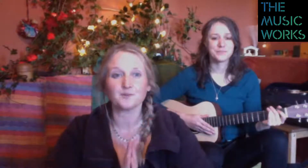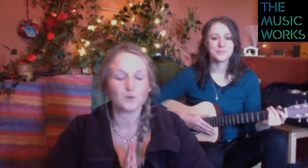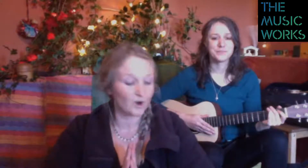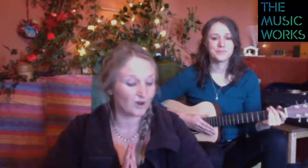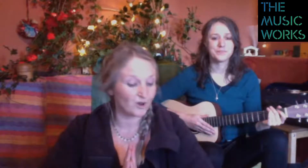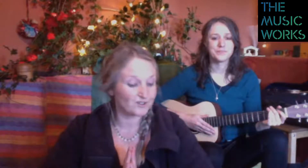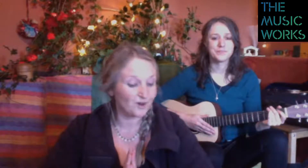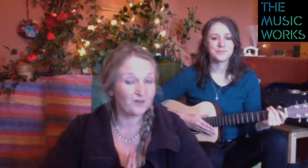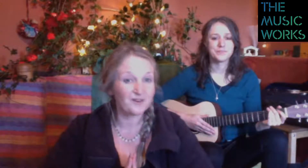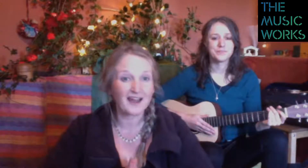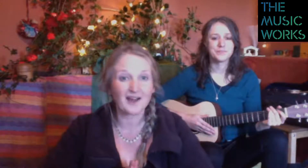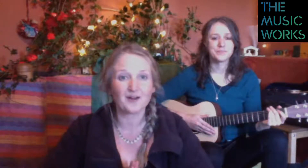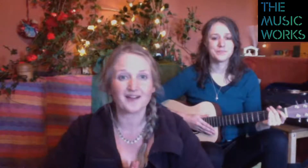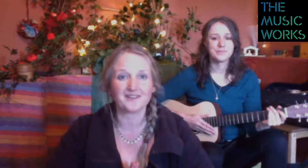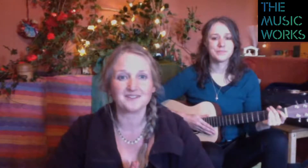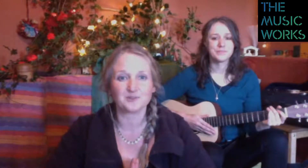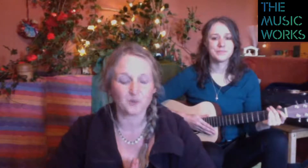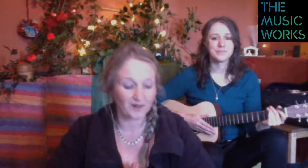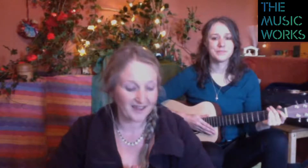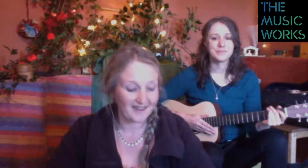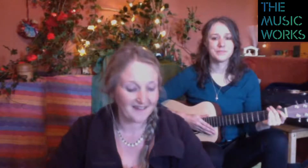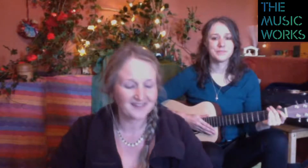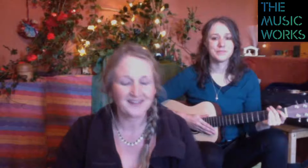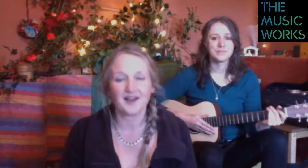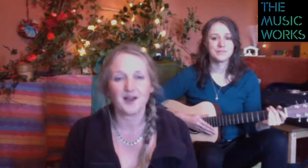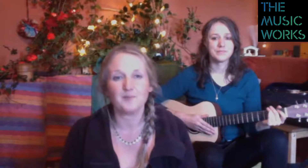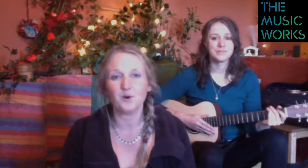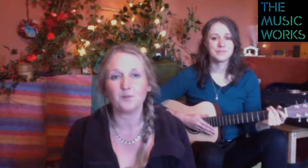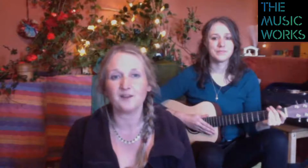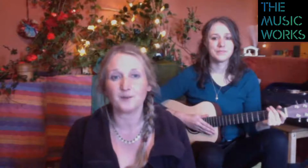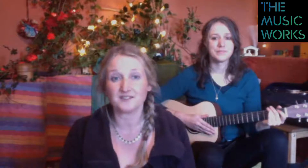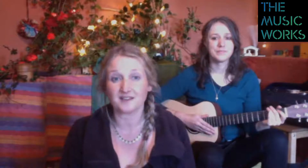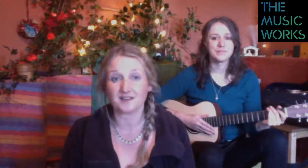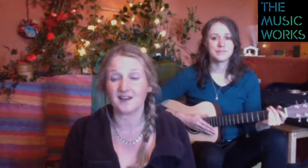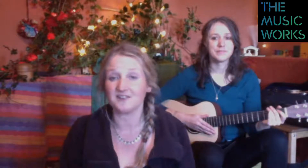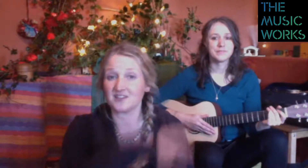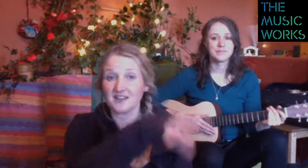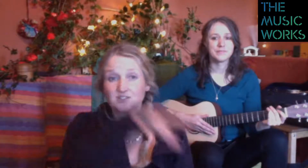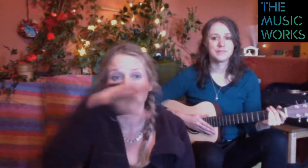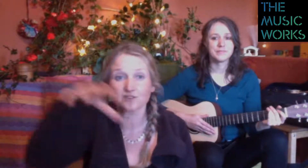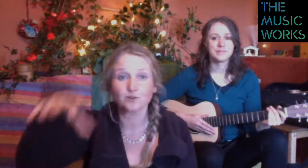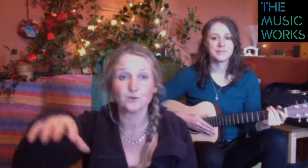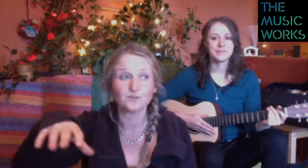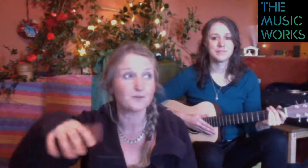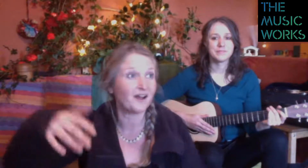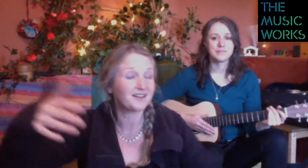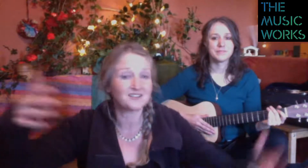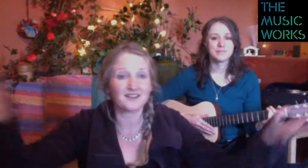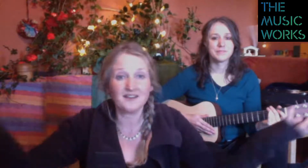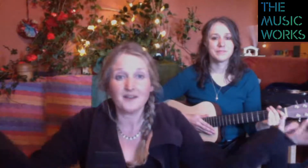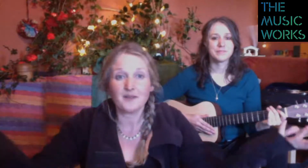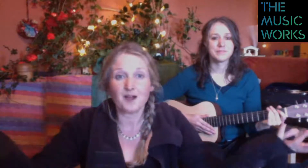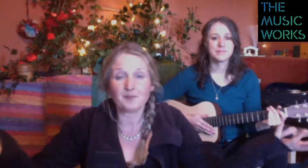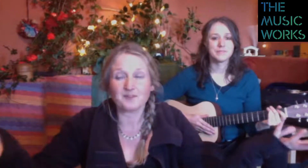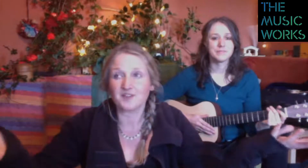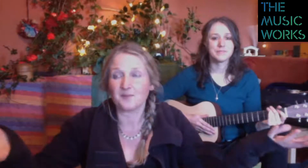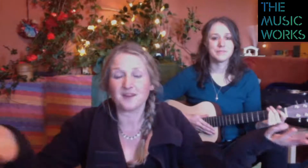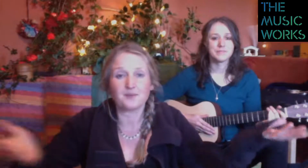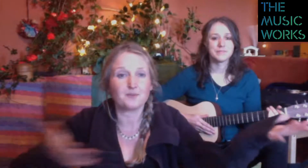got logged on now and you're all here. Normally we sing hello to each of the schools, but actually there might be so many people